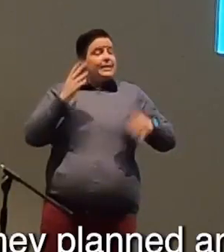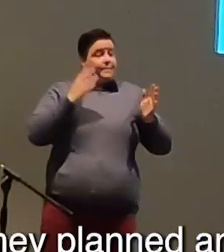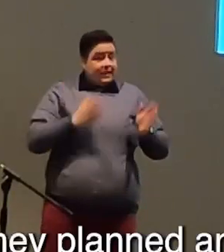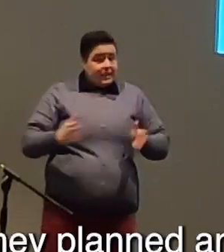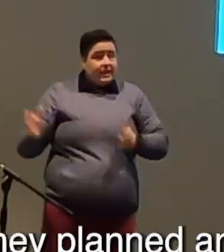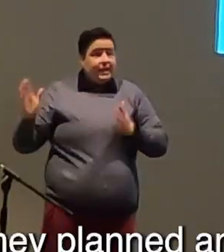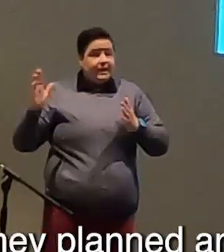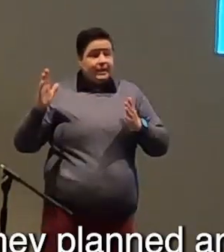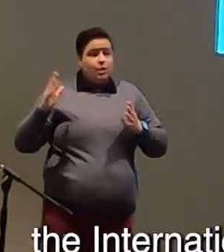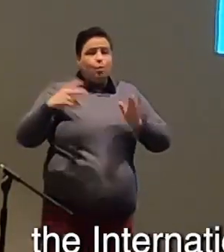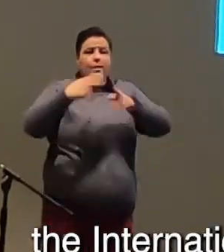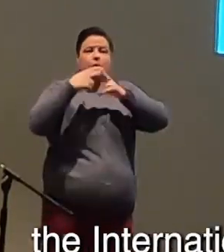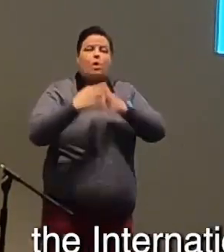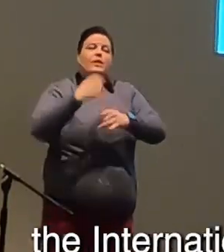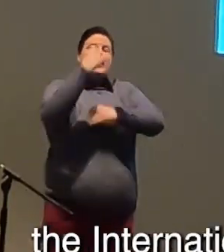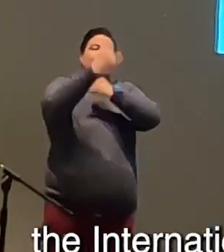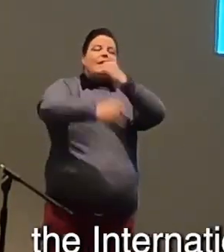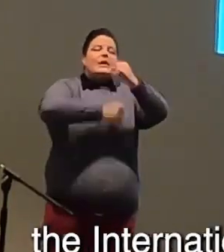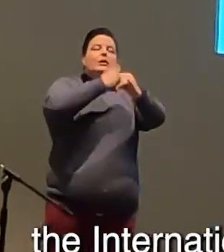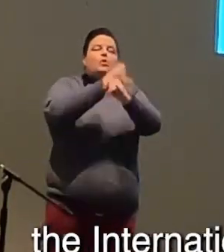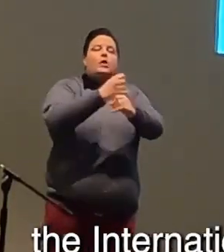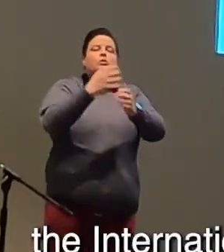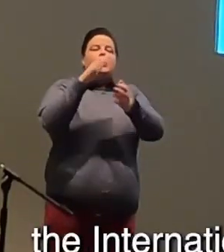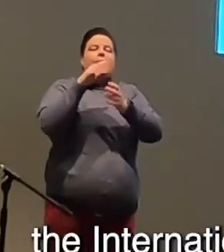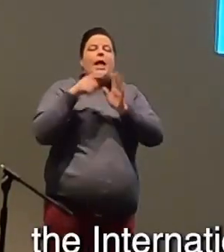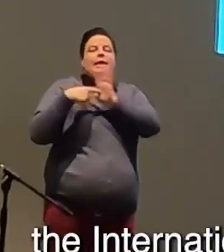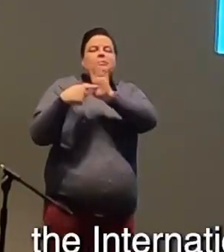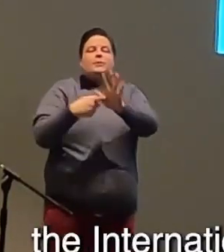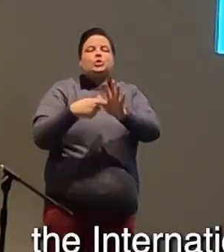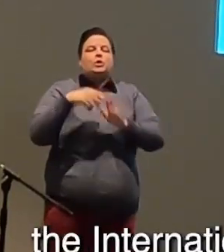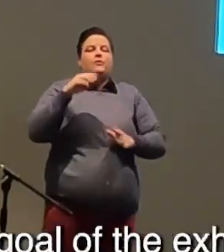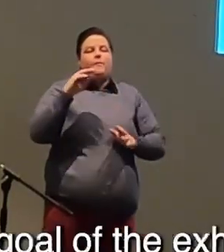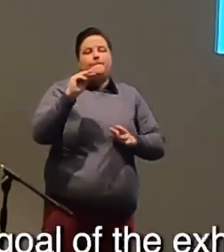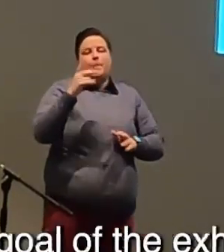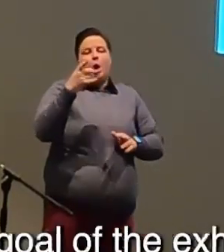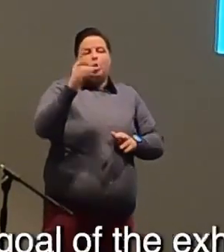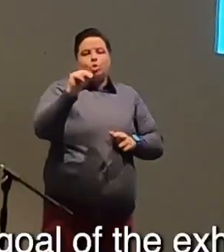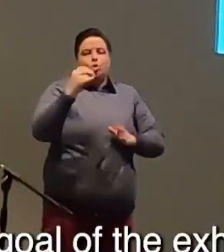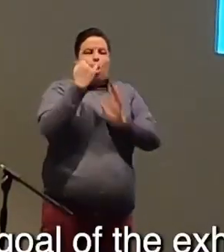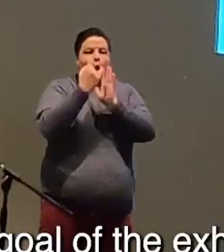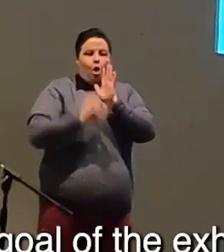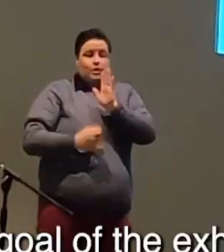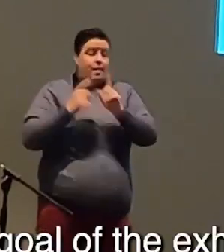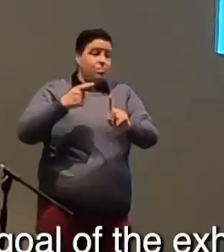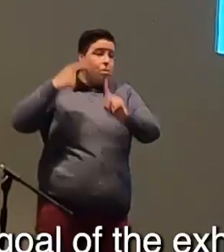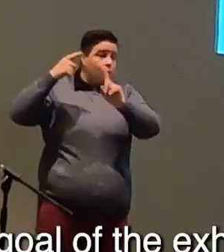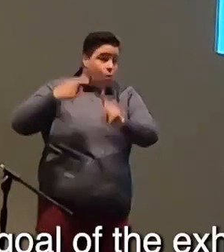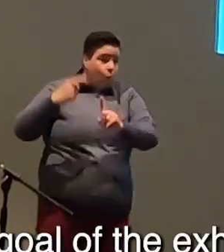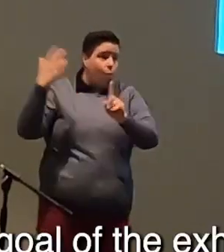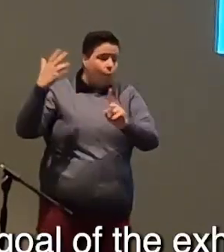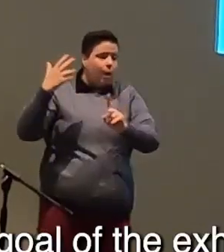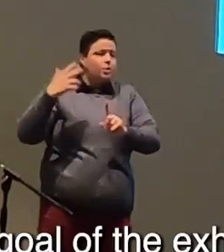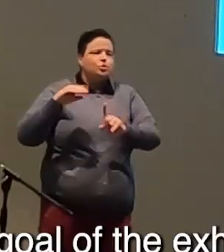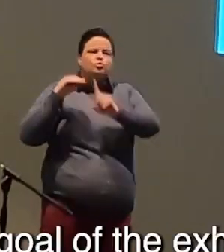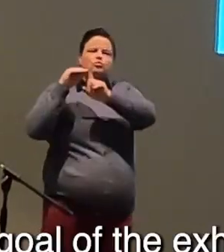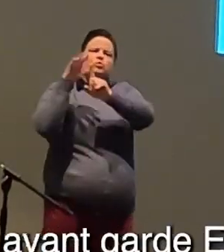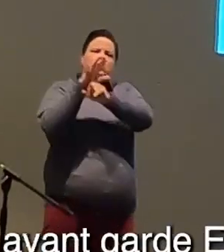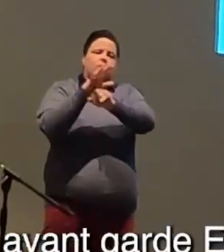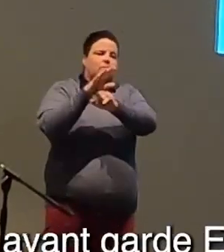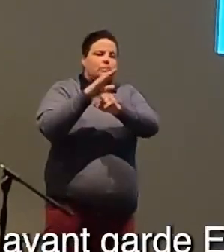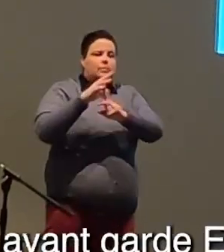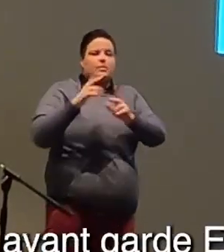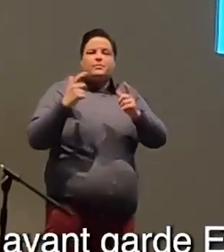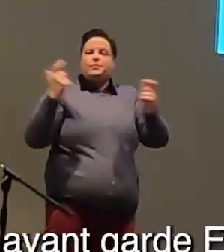exhibition that would be called the International Exhibition of Modern Art. The goal of the exhibition was to expose the greater public